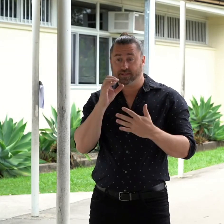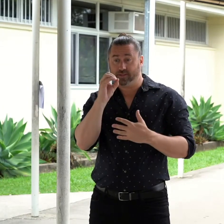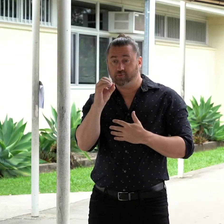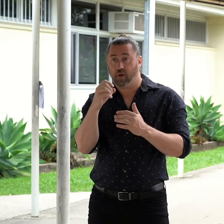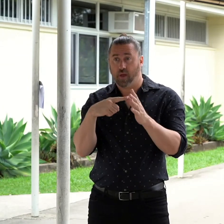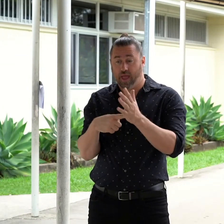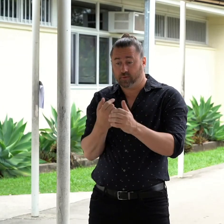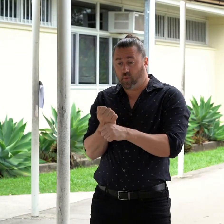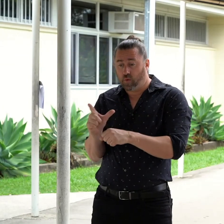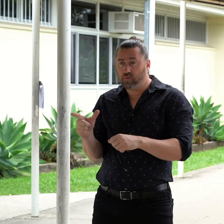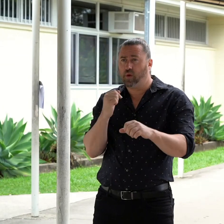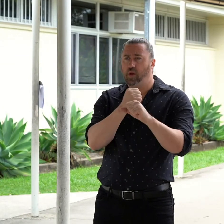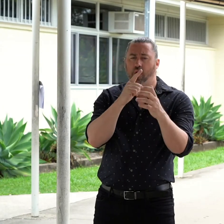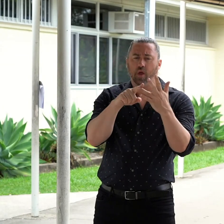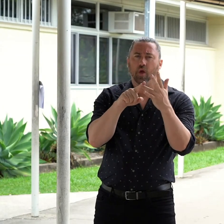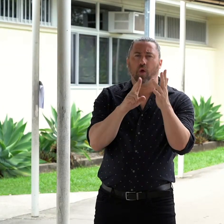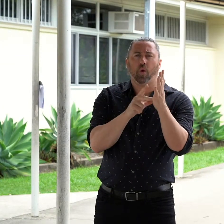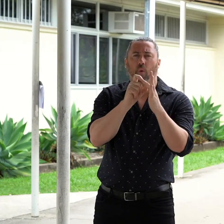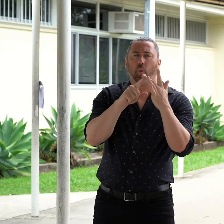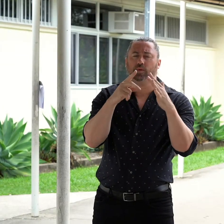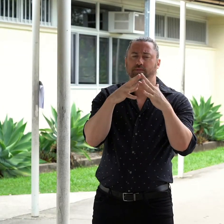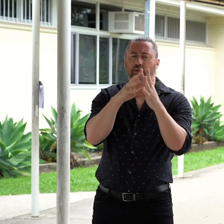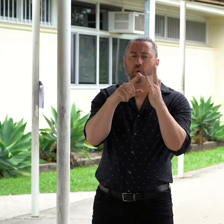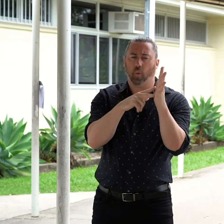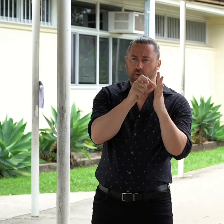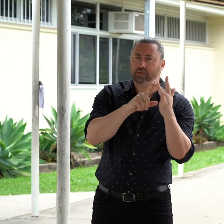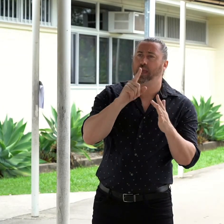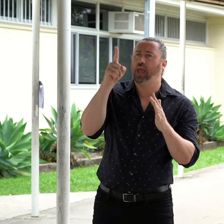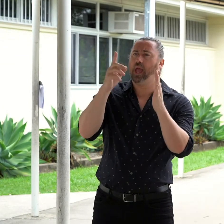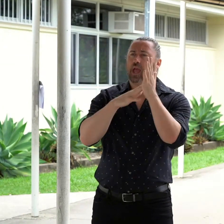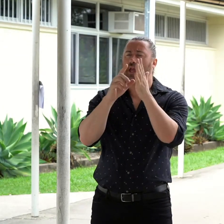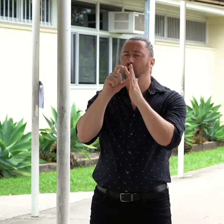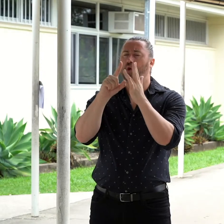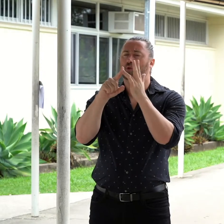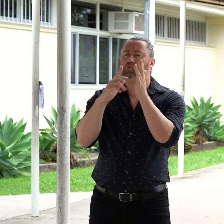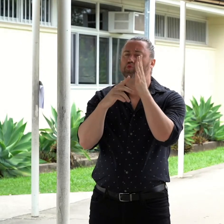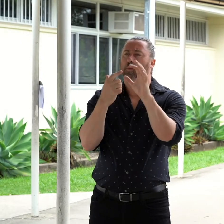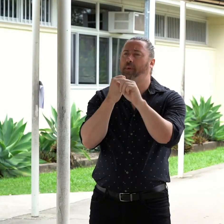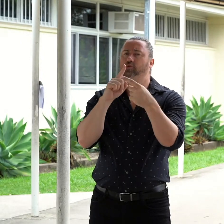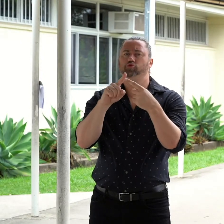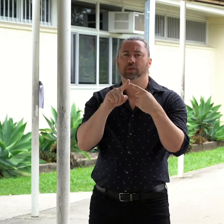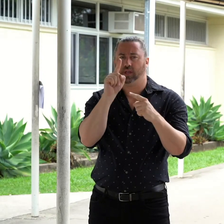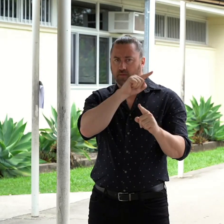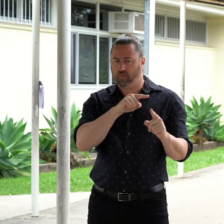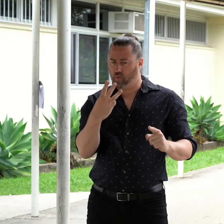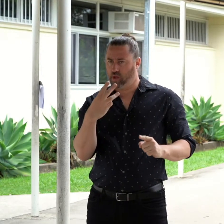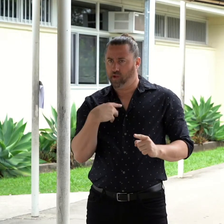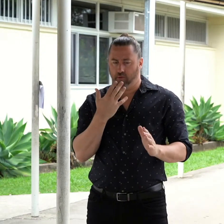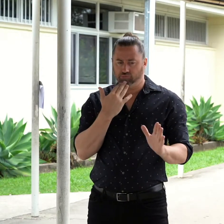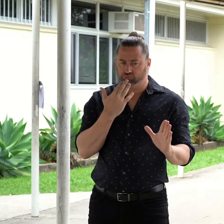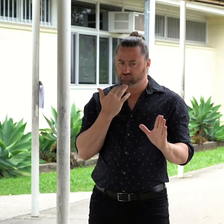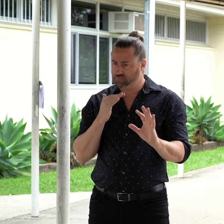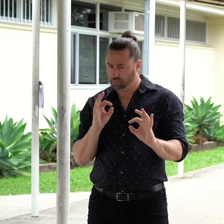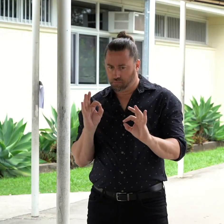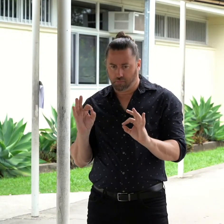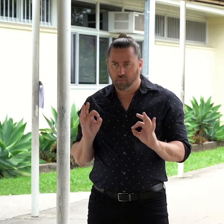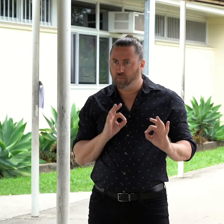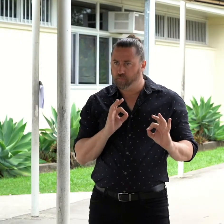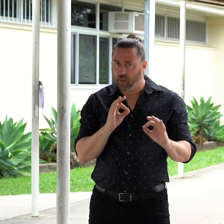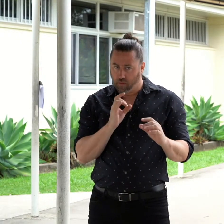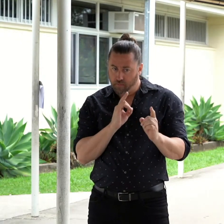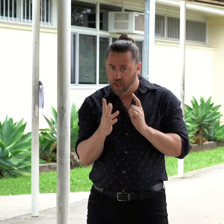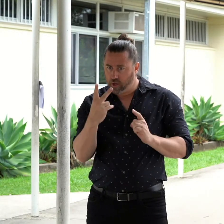Gold Coast, Gundawindi and Doomadgee, the areas we've been watching closely. And the closer we get to that 14-day incubation period without cases, the better it